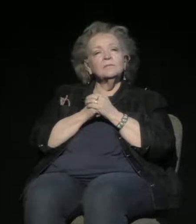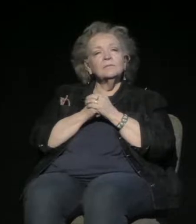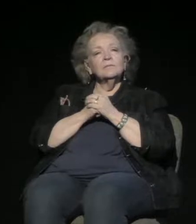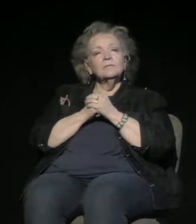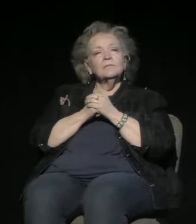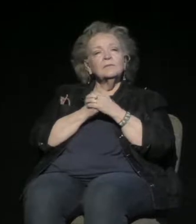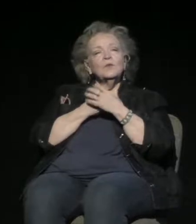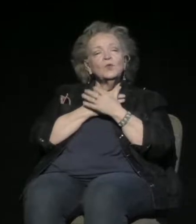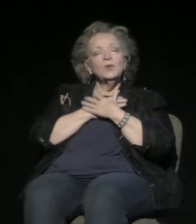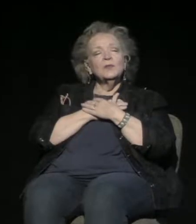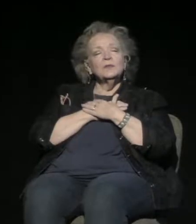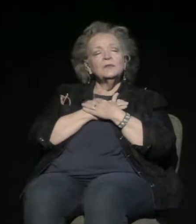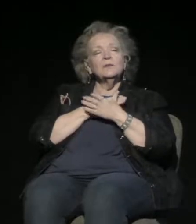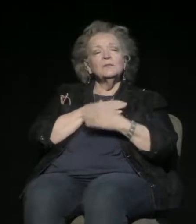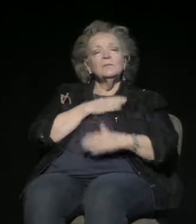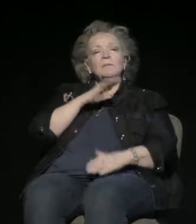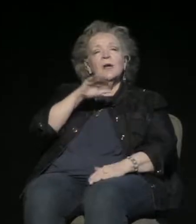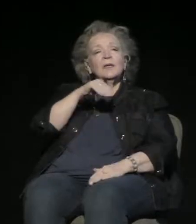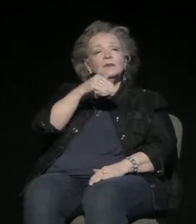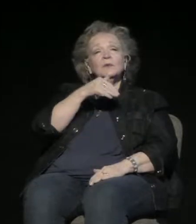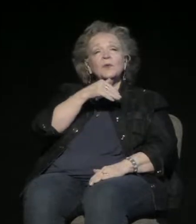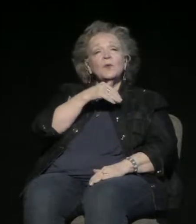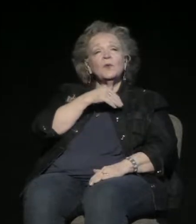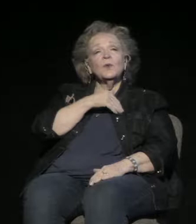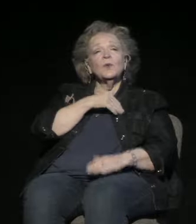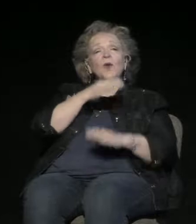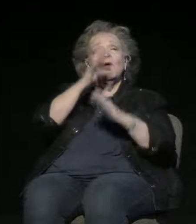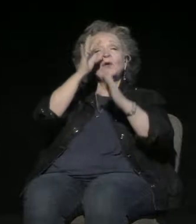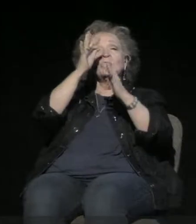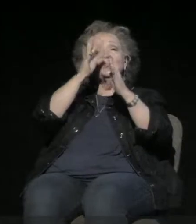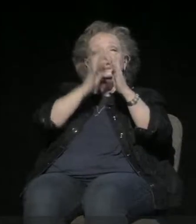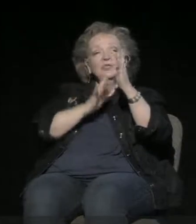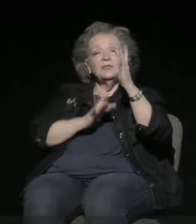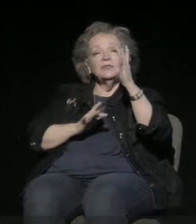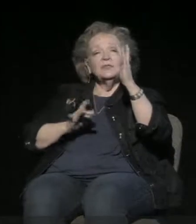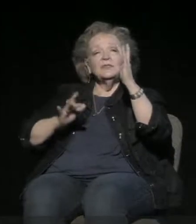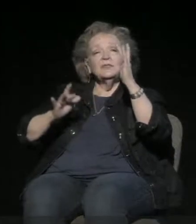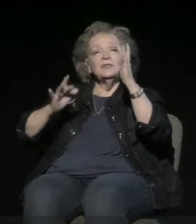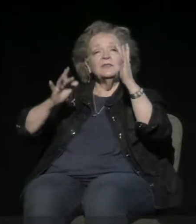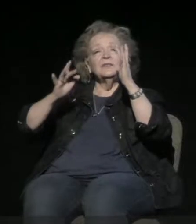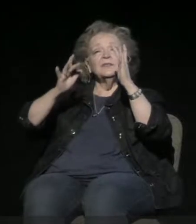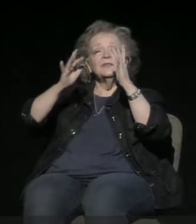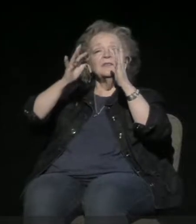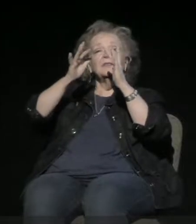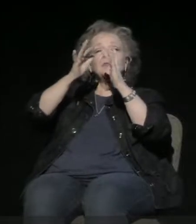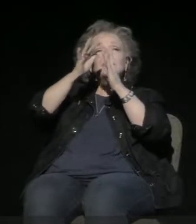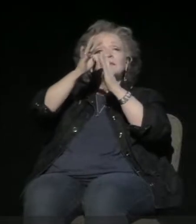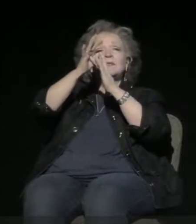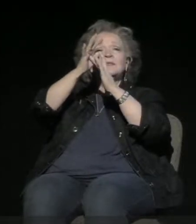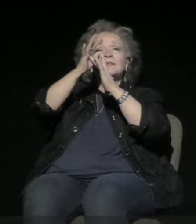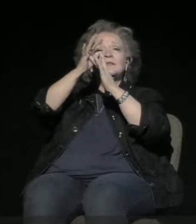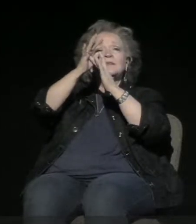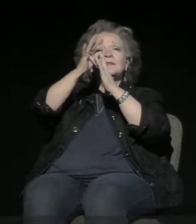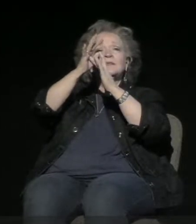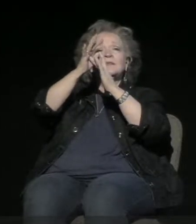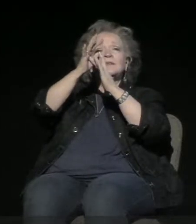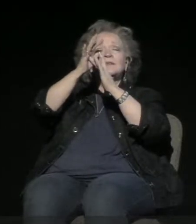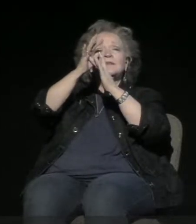I rest my soul on Jesus. Jesus.